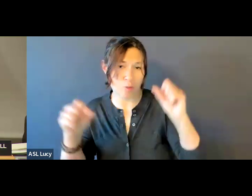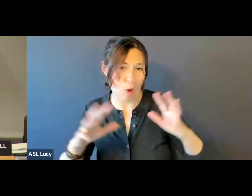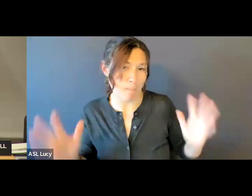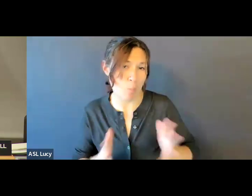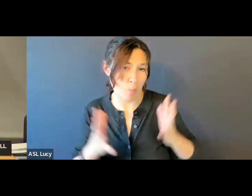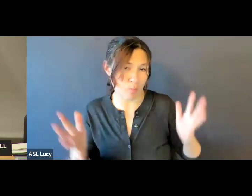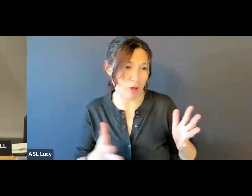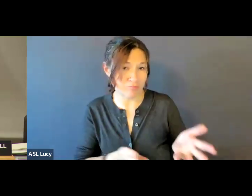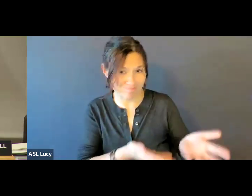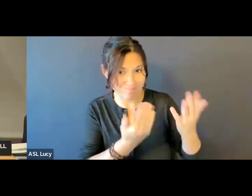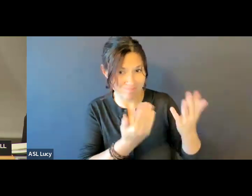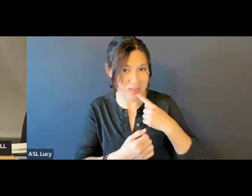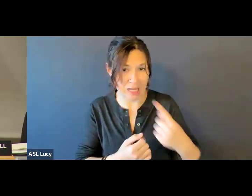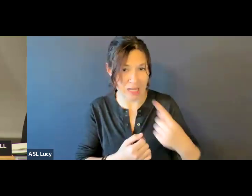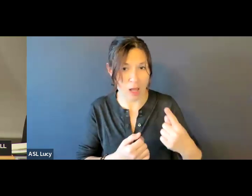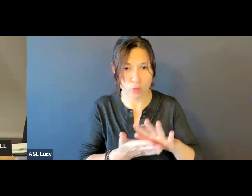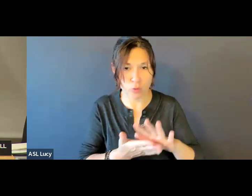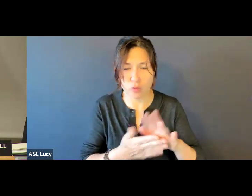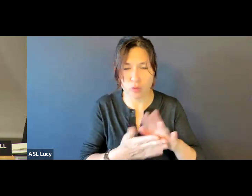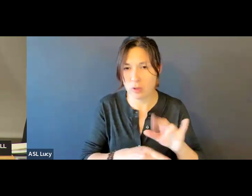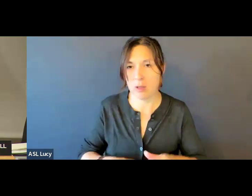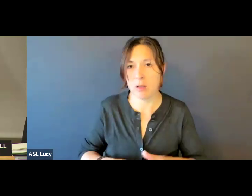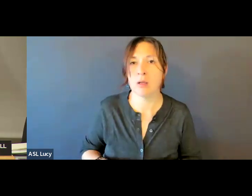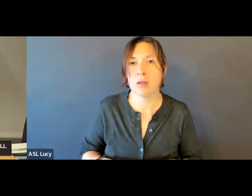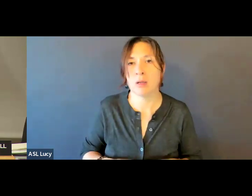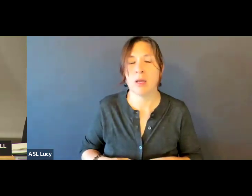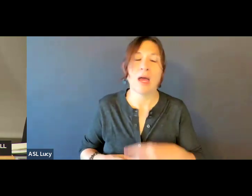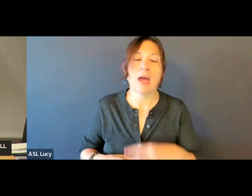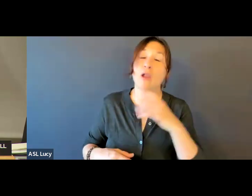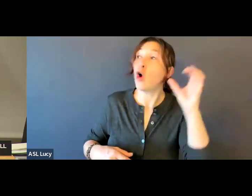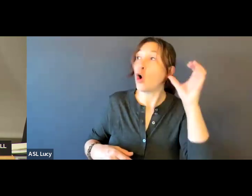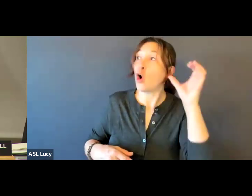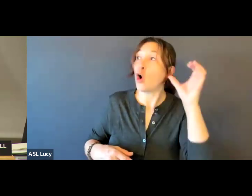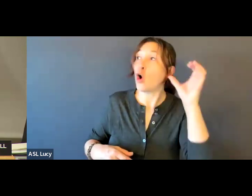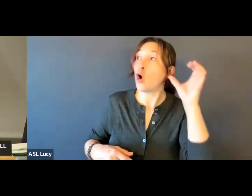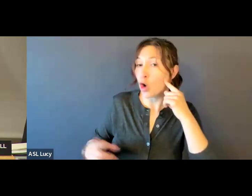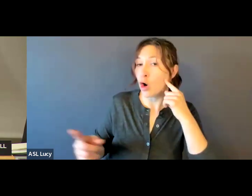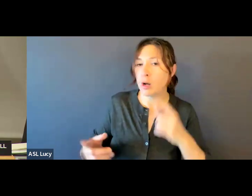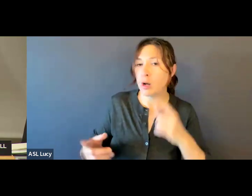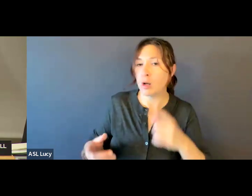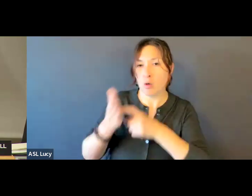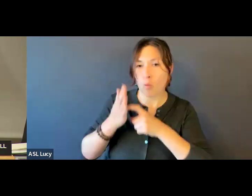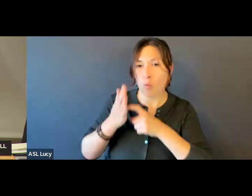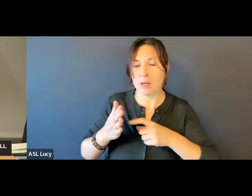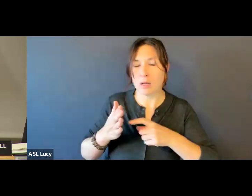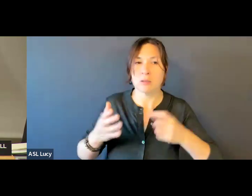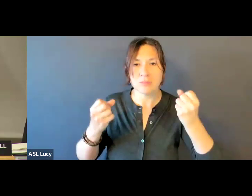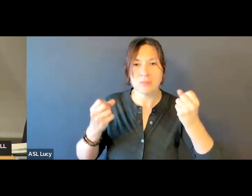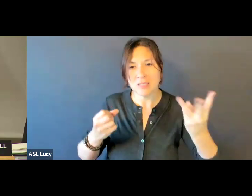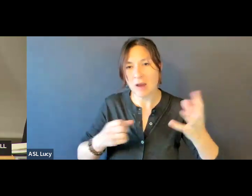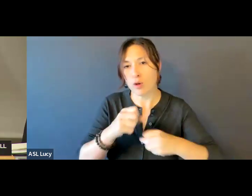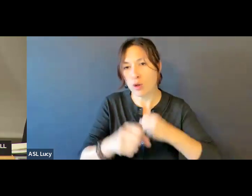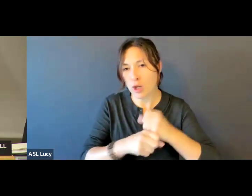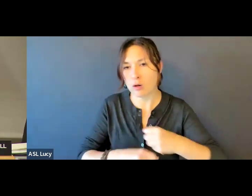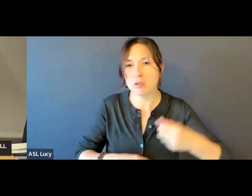sometimes and we've also been told it takes a couple of years and the professional development is just as important as the material. But Mr.